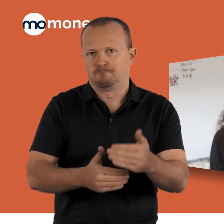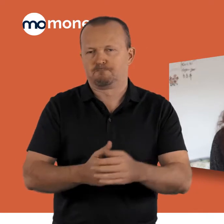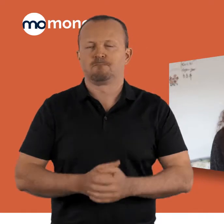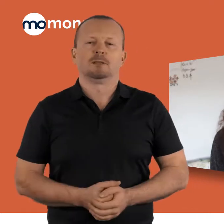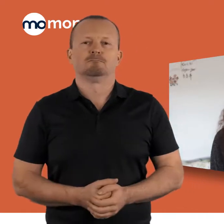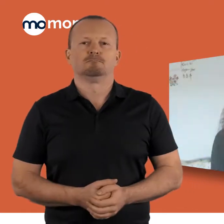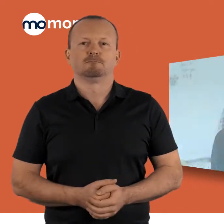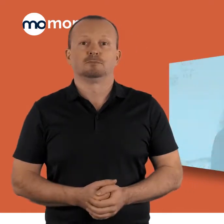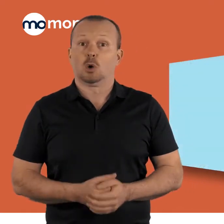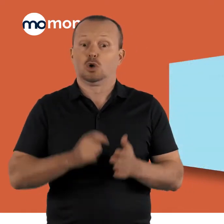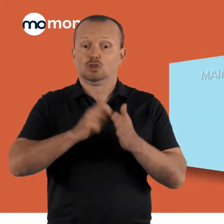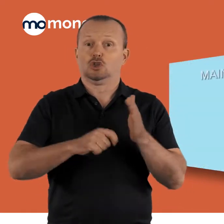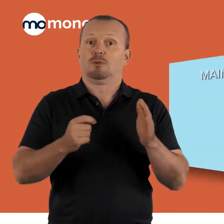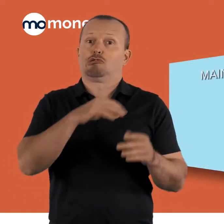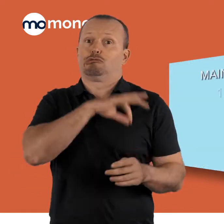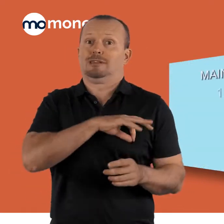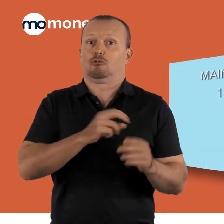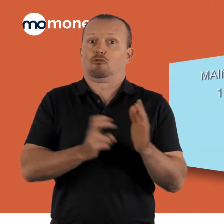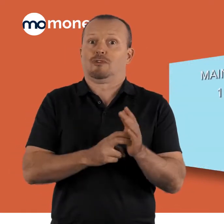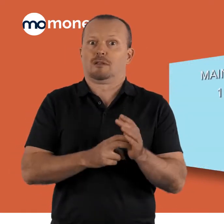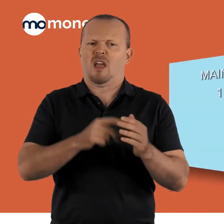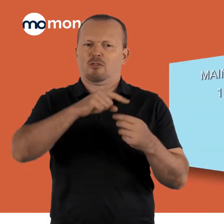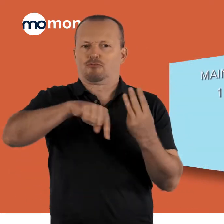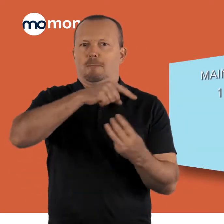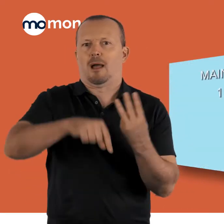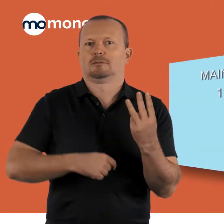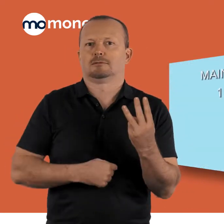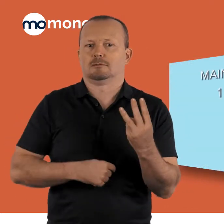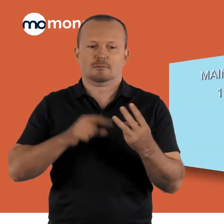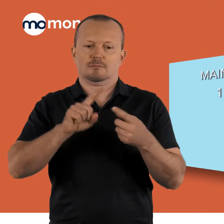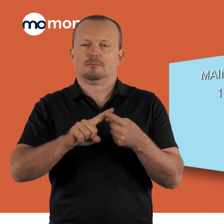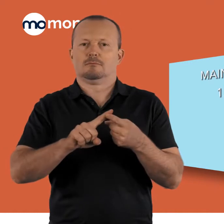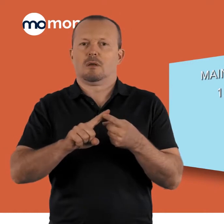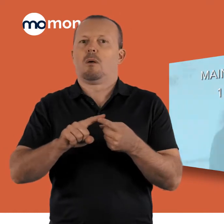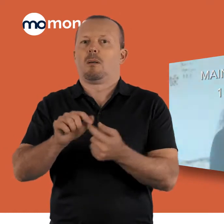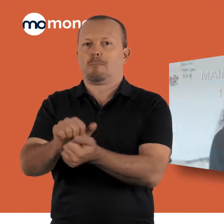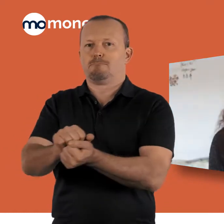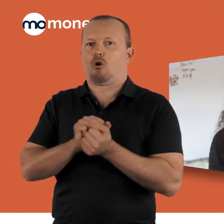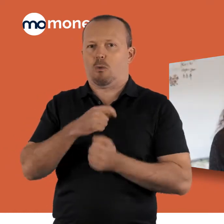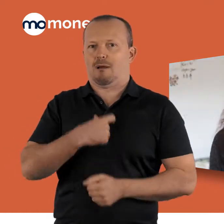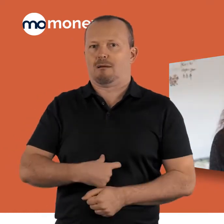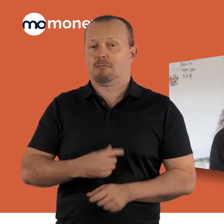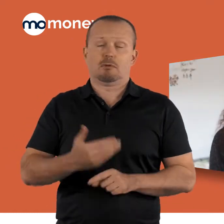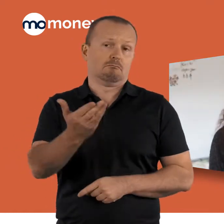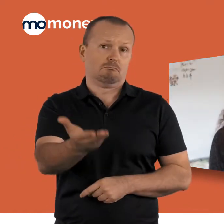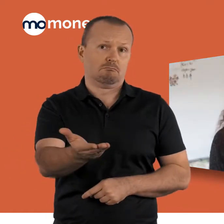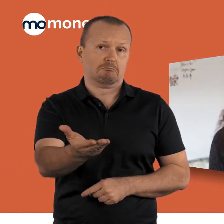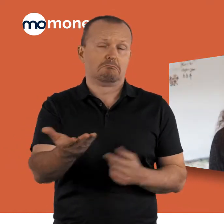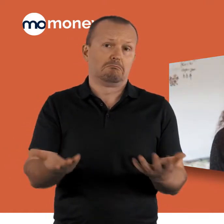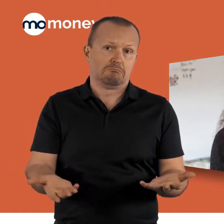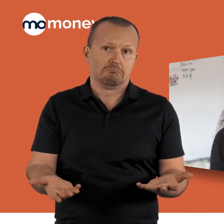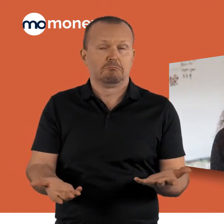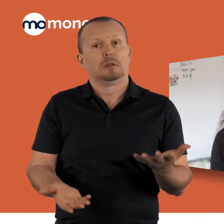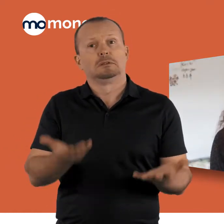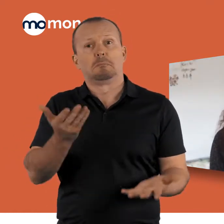components of a consumer credit contract. Number one, the borrower. Essentially, this is you or the consumer who is borrowing money. Depending